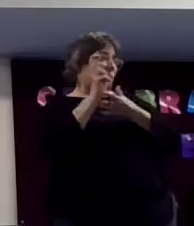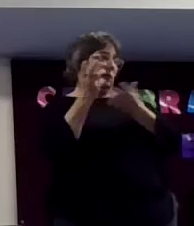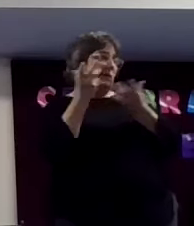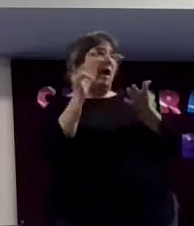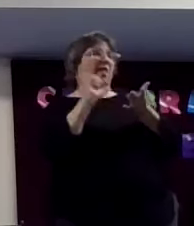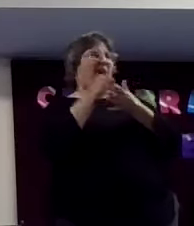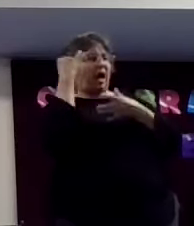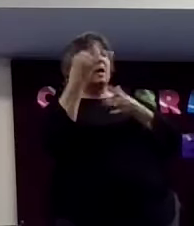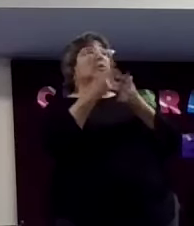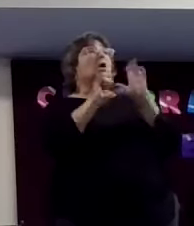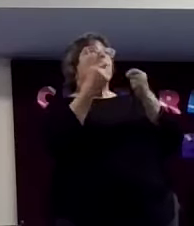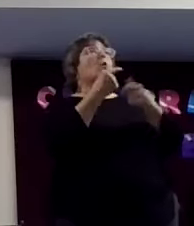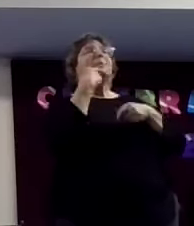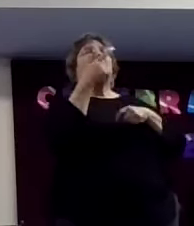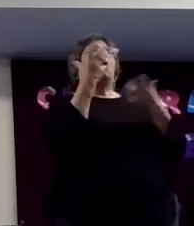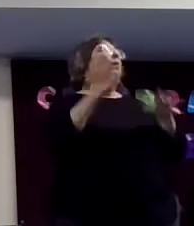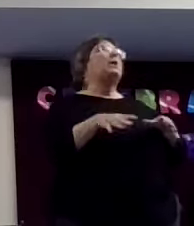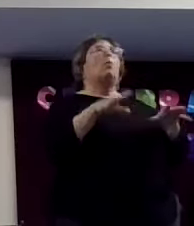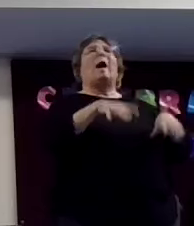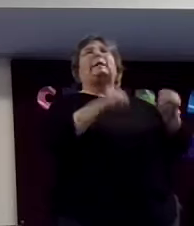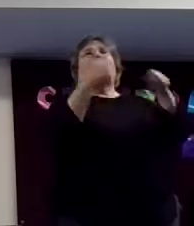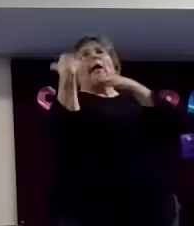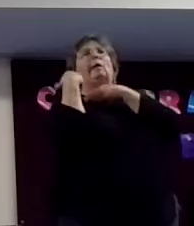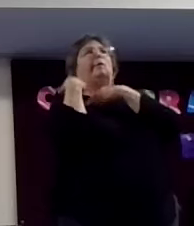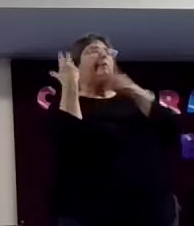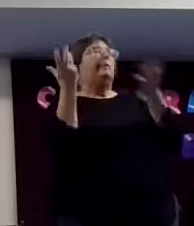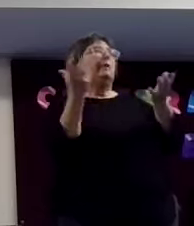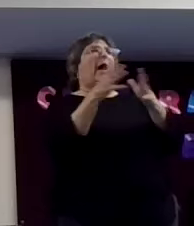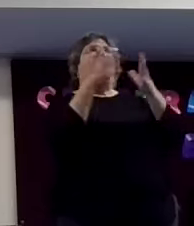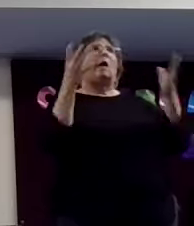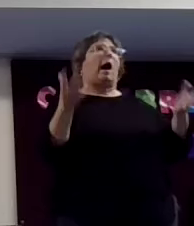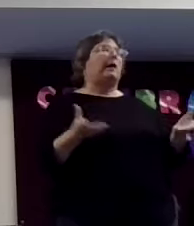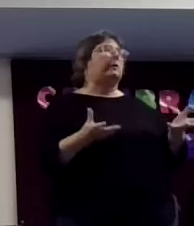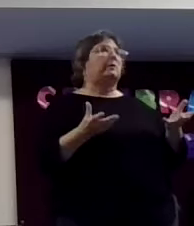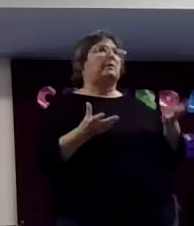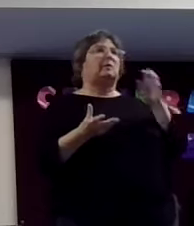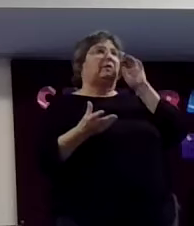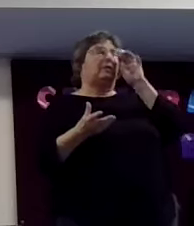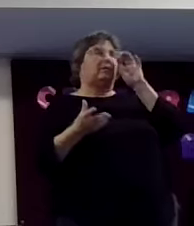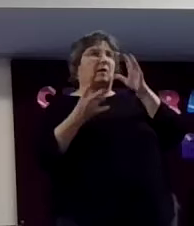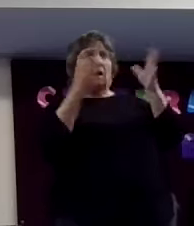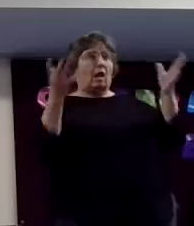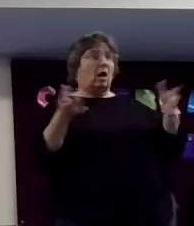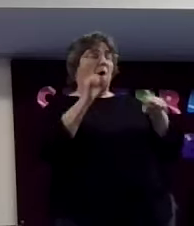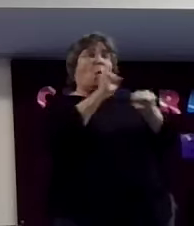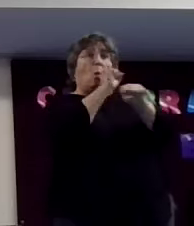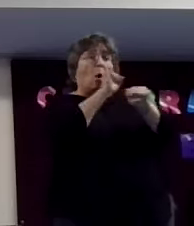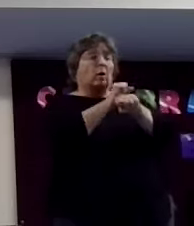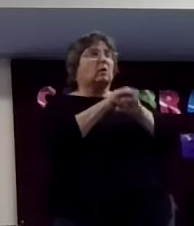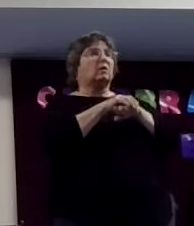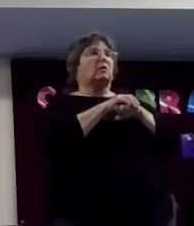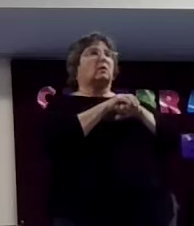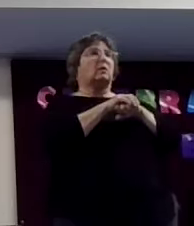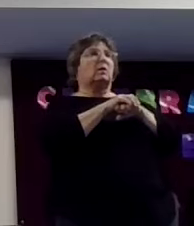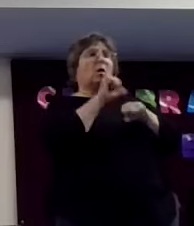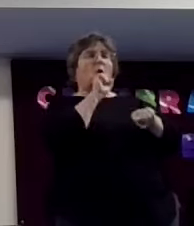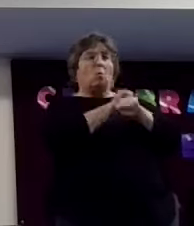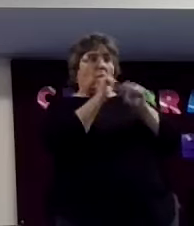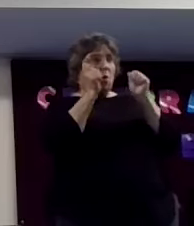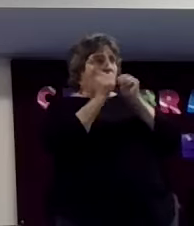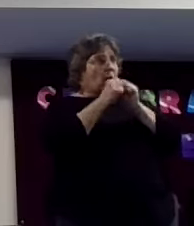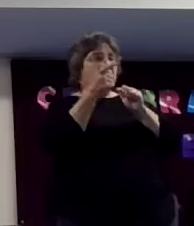That's the idea, because some groups said, we don't want to take it on because it's really, it's a lot of work. So you're gonna work